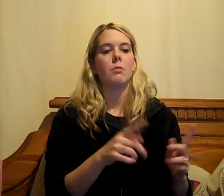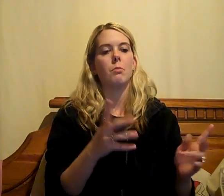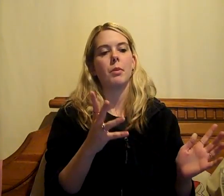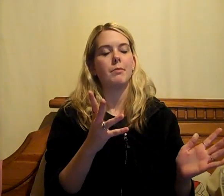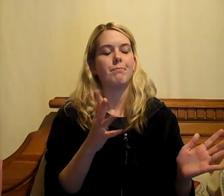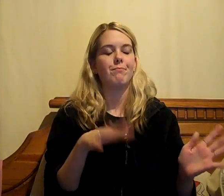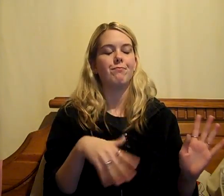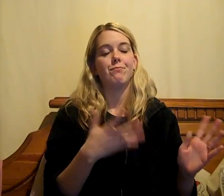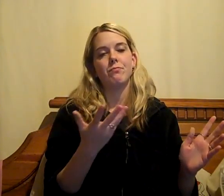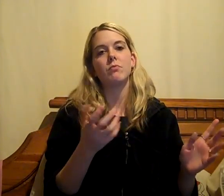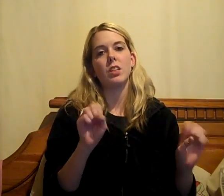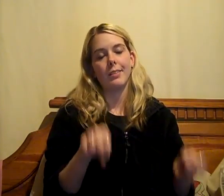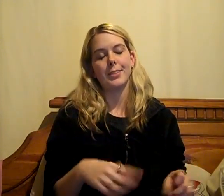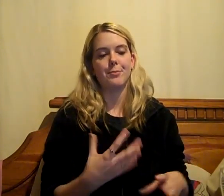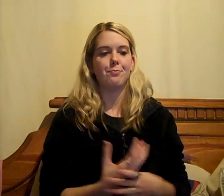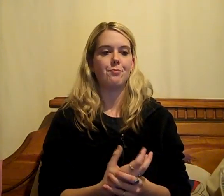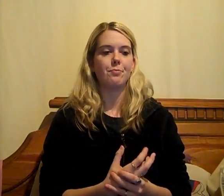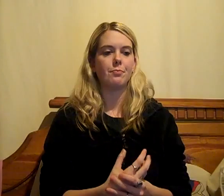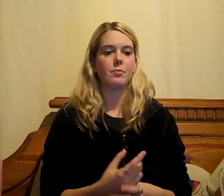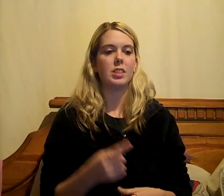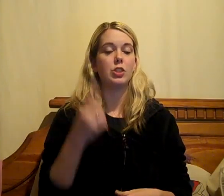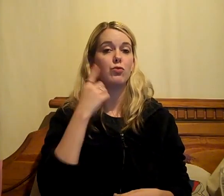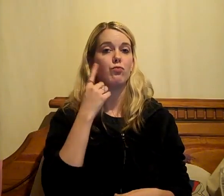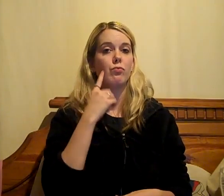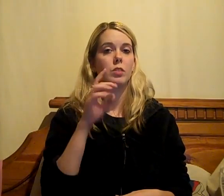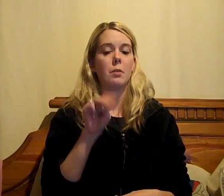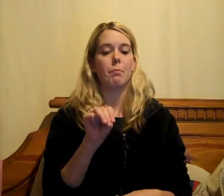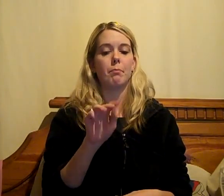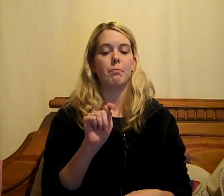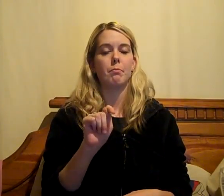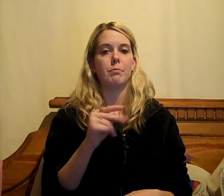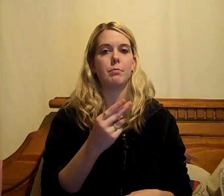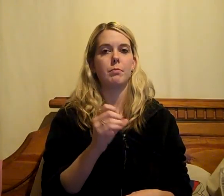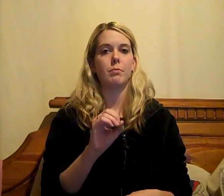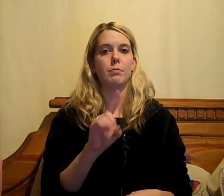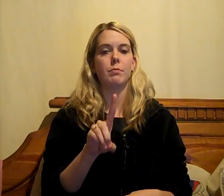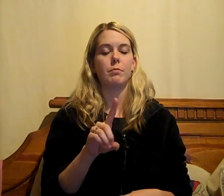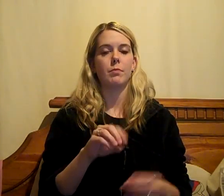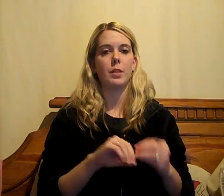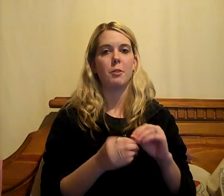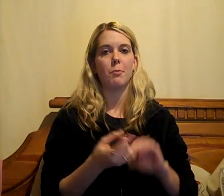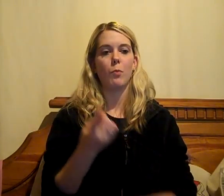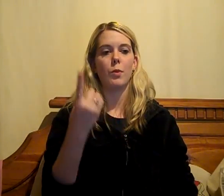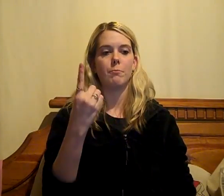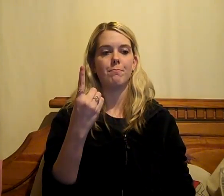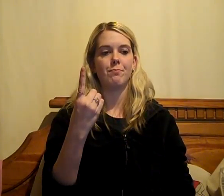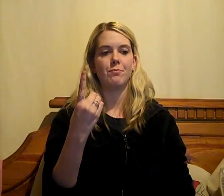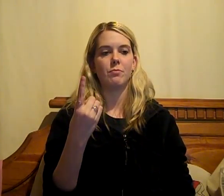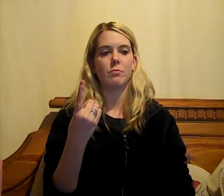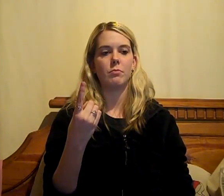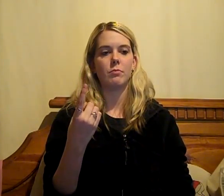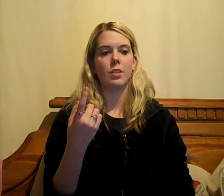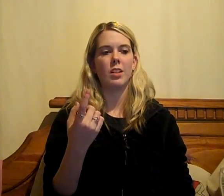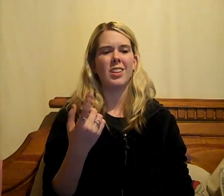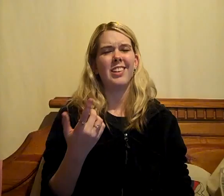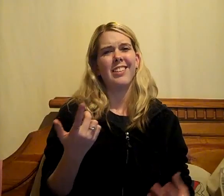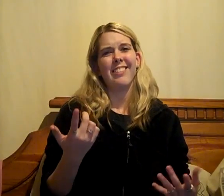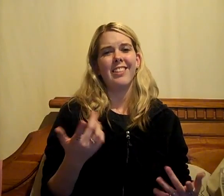Okay, so that's method number one, okay? So usually I'd have like some sort of blood coming out the side of the mouth.